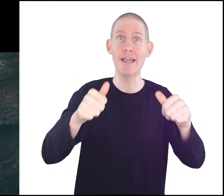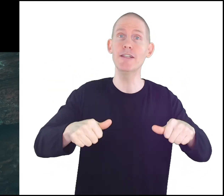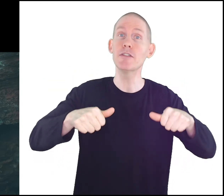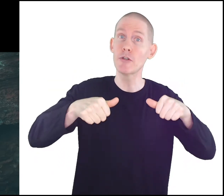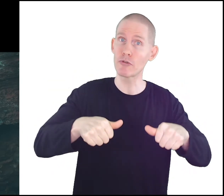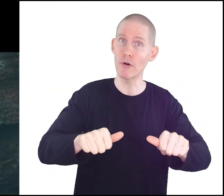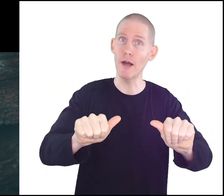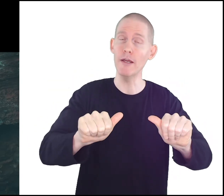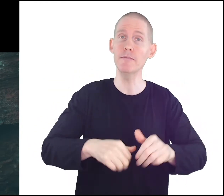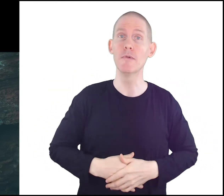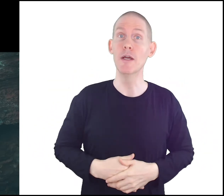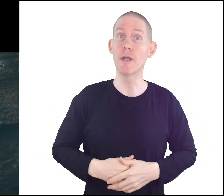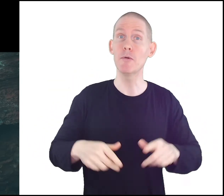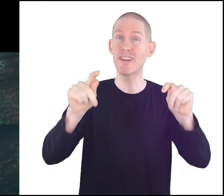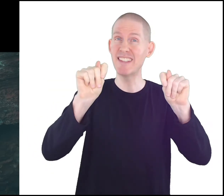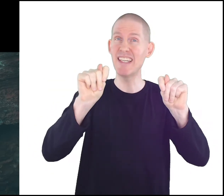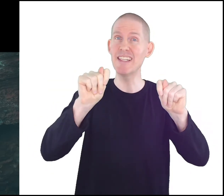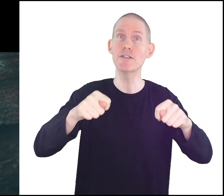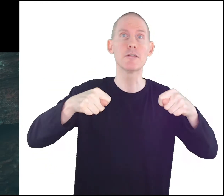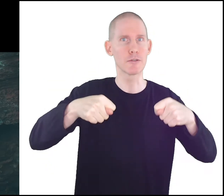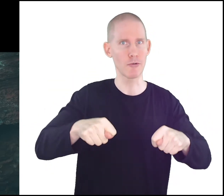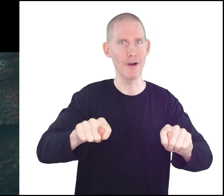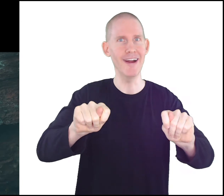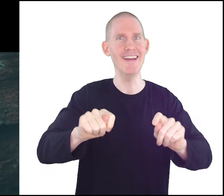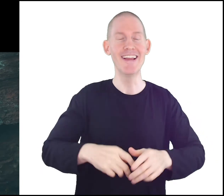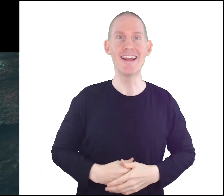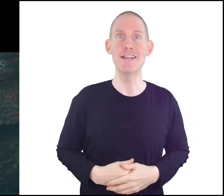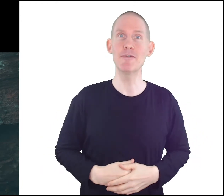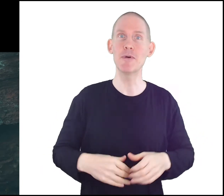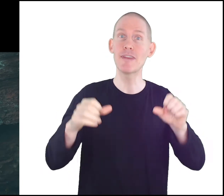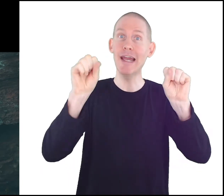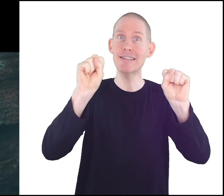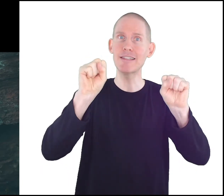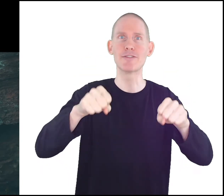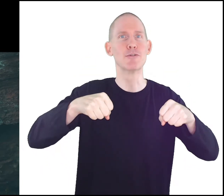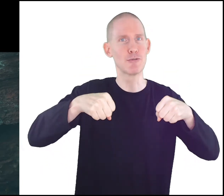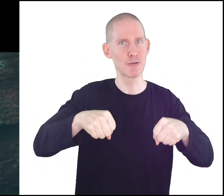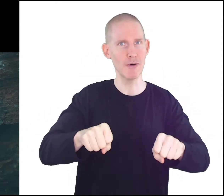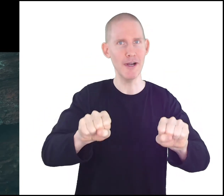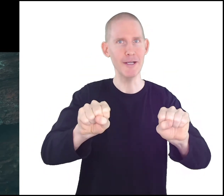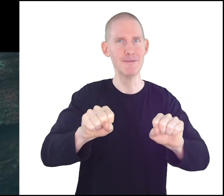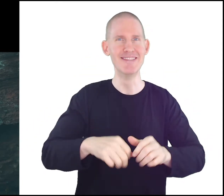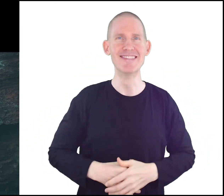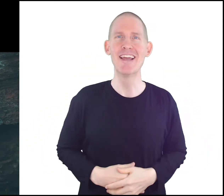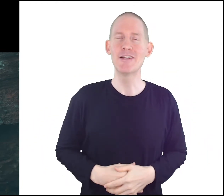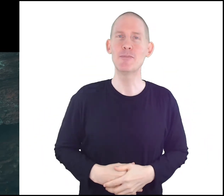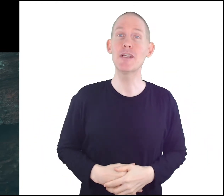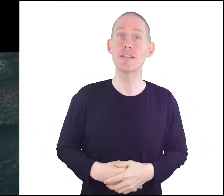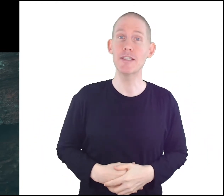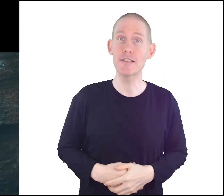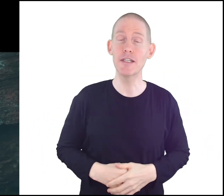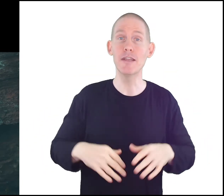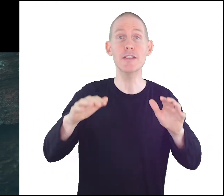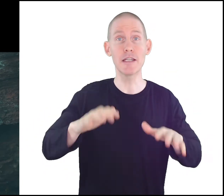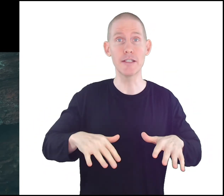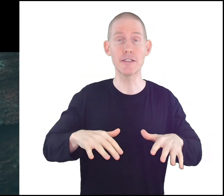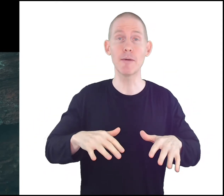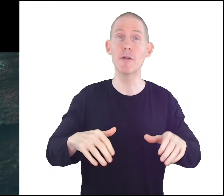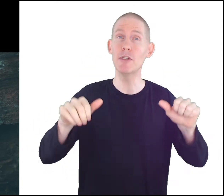A's, try, maybe with T's, try, and even with S's, try. To be consistent in this lesson, I'm going to be using